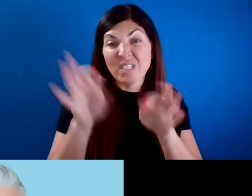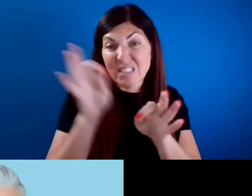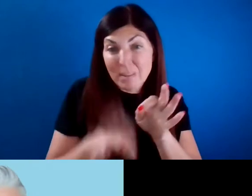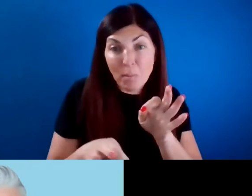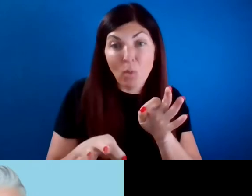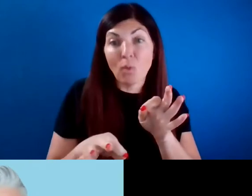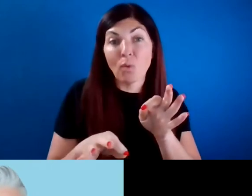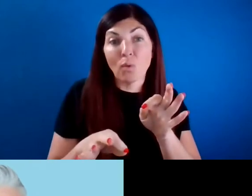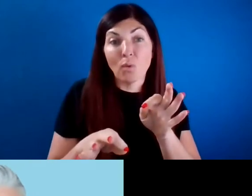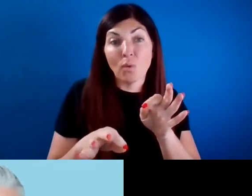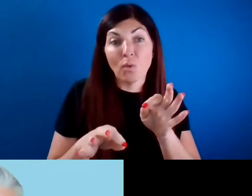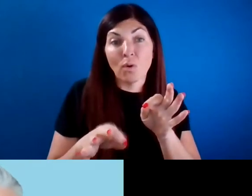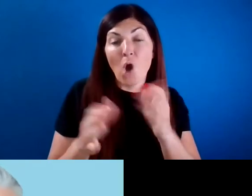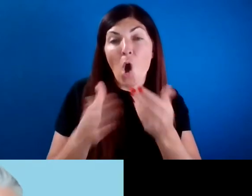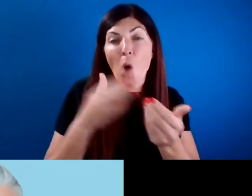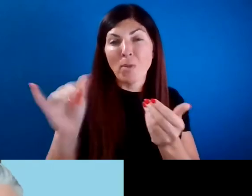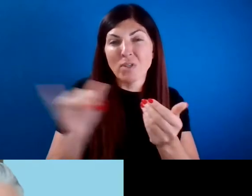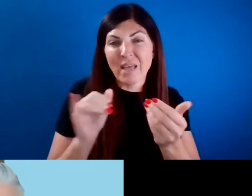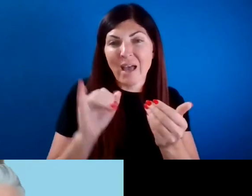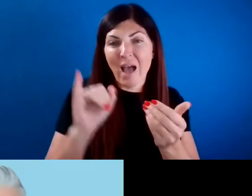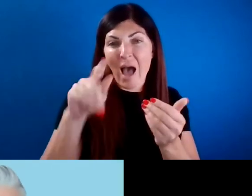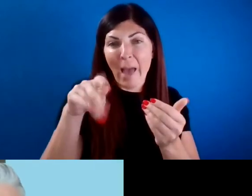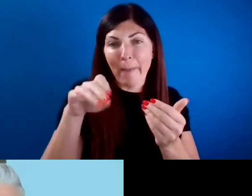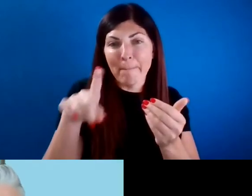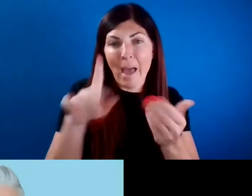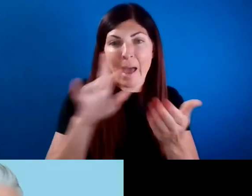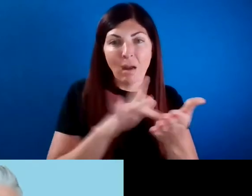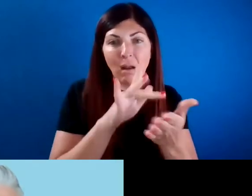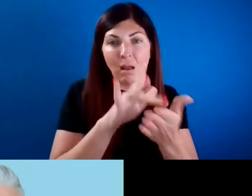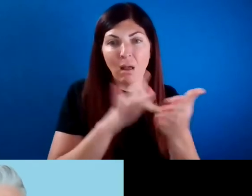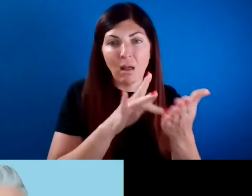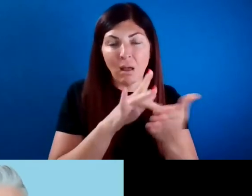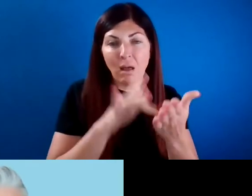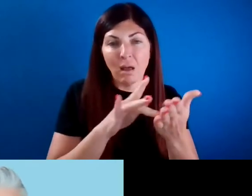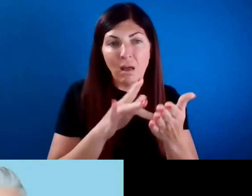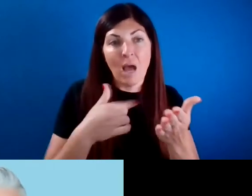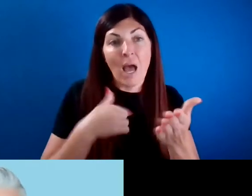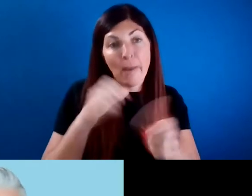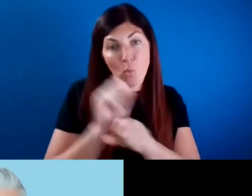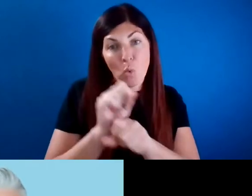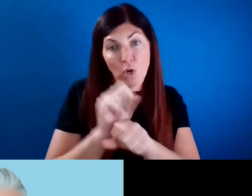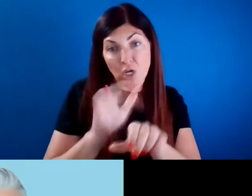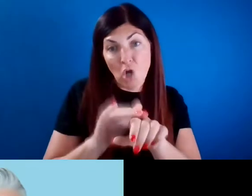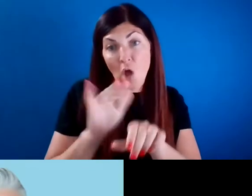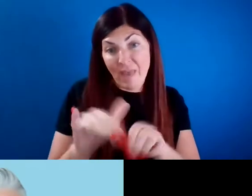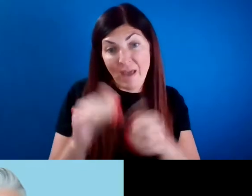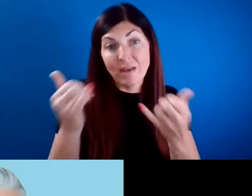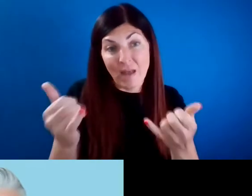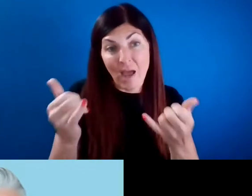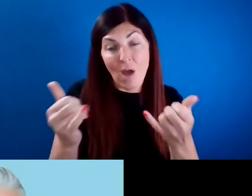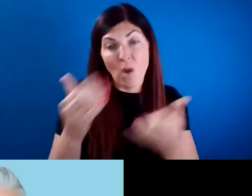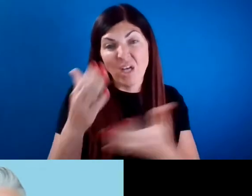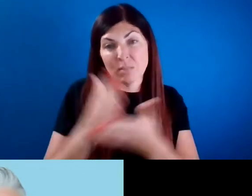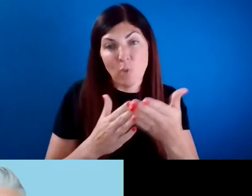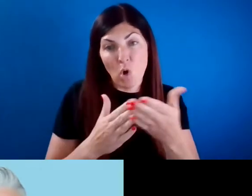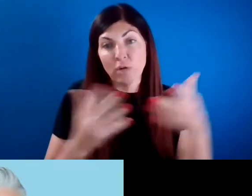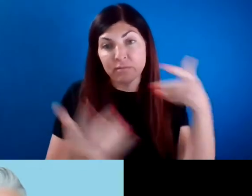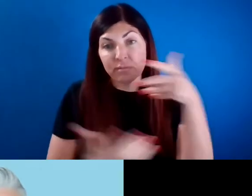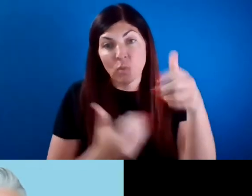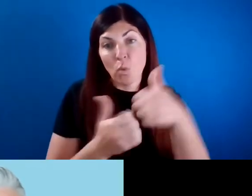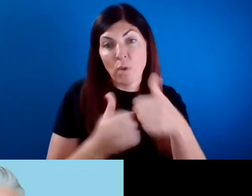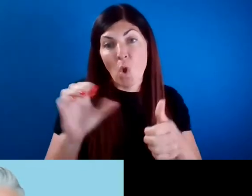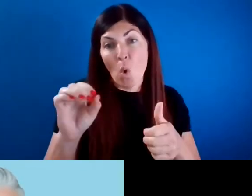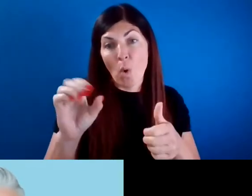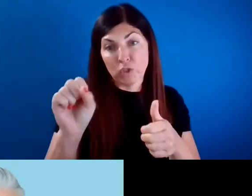simple, iPad-friendly touchscreen interface. And I'm actually working on that right now as part of a fellowship with Ohio State